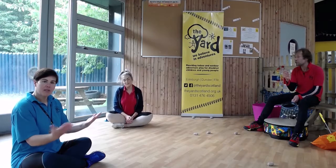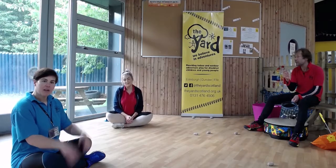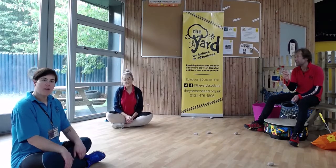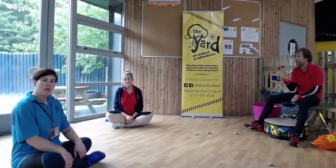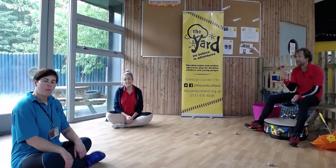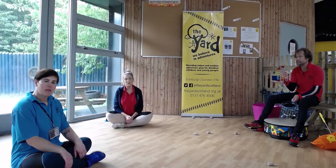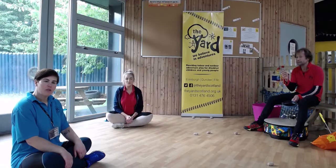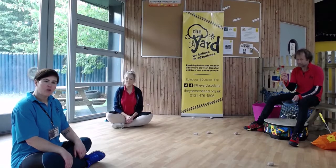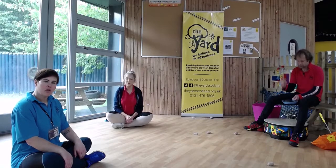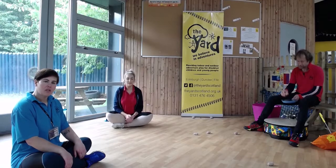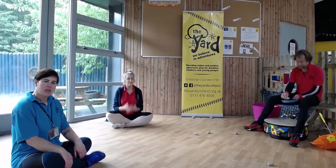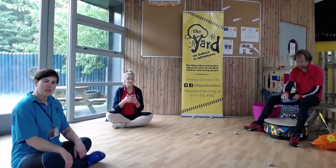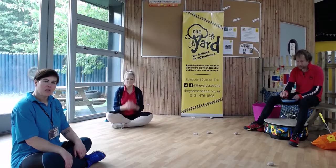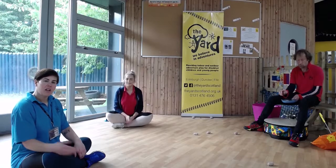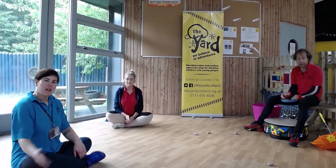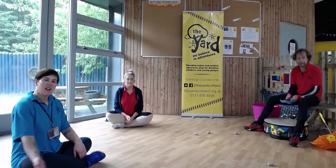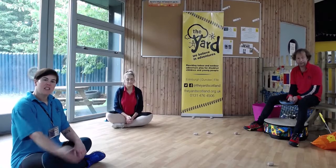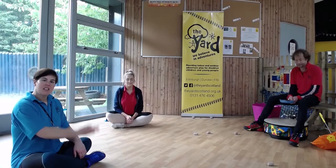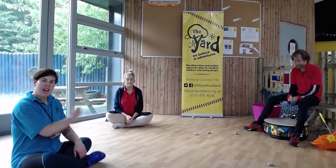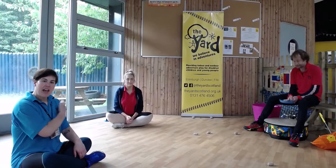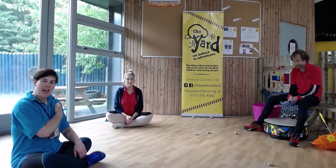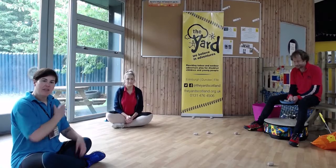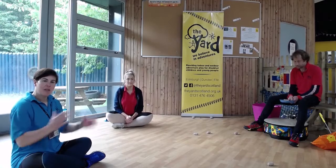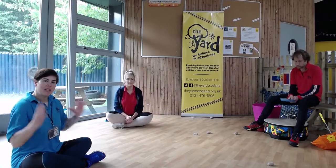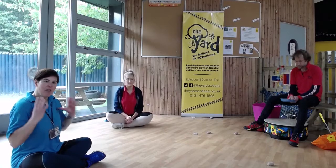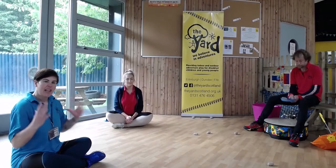left. Just one. Everybody ready?